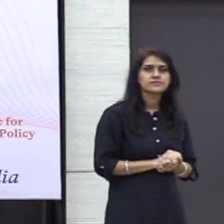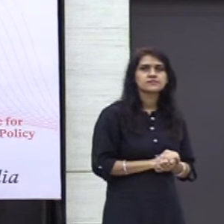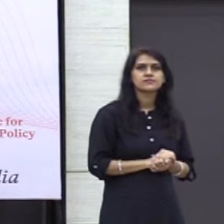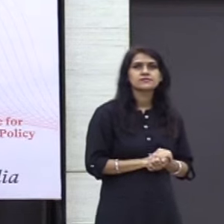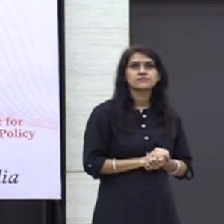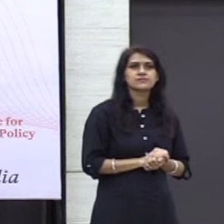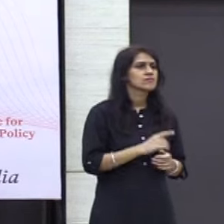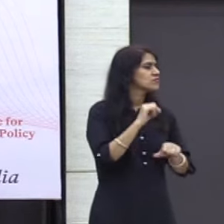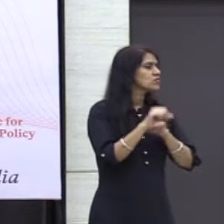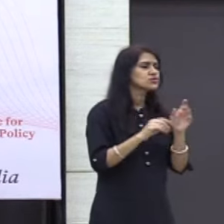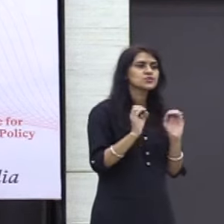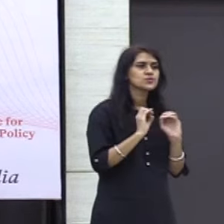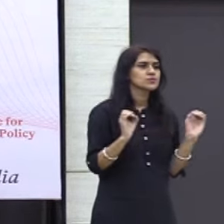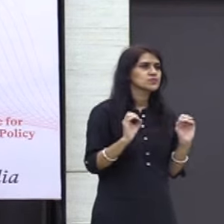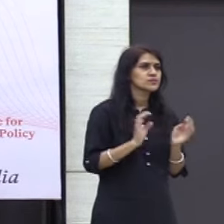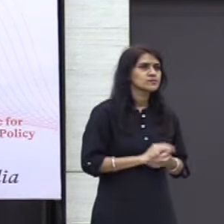There is no procedure.